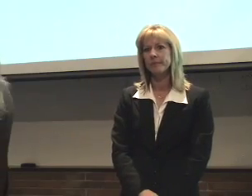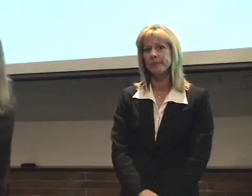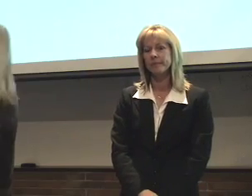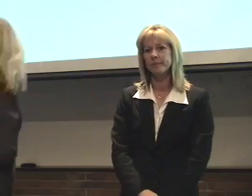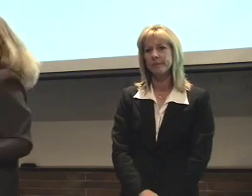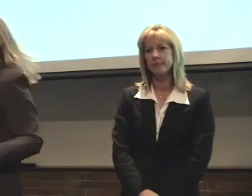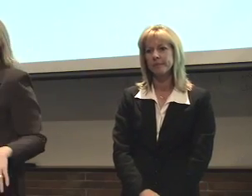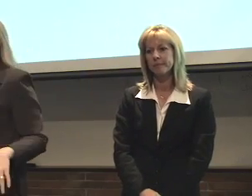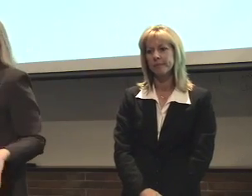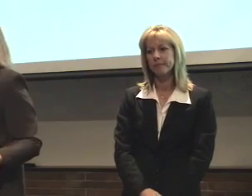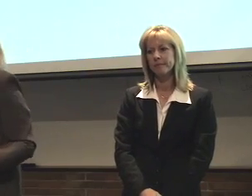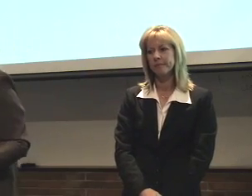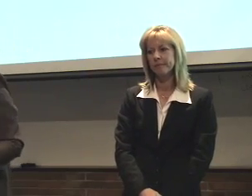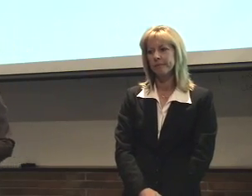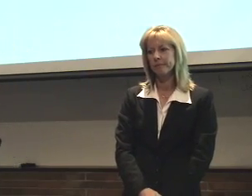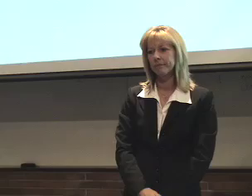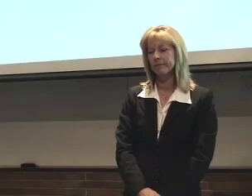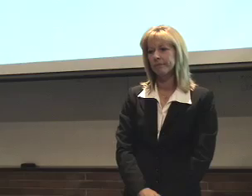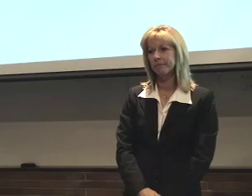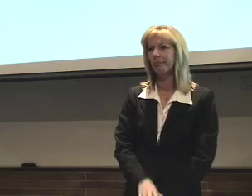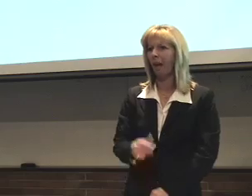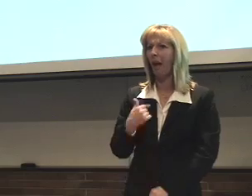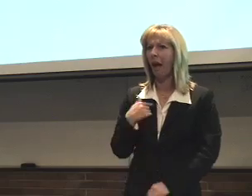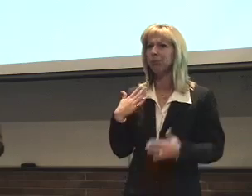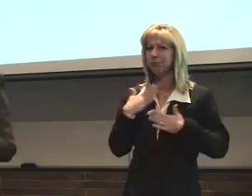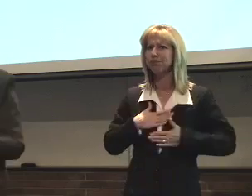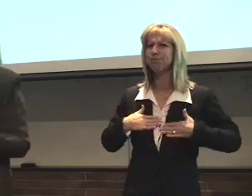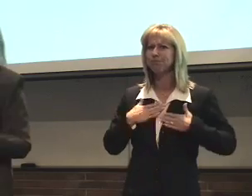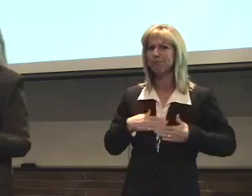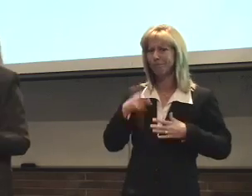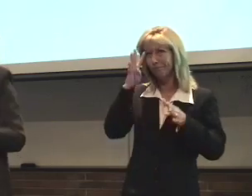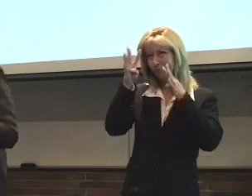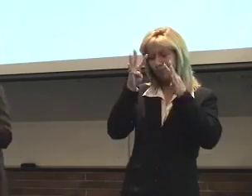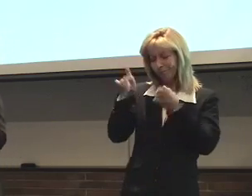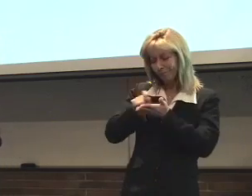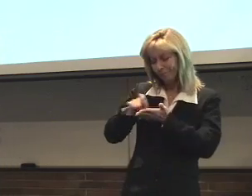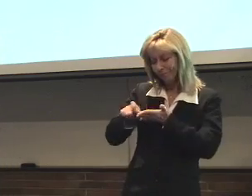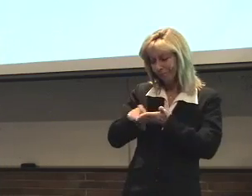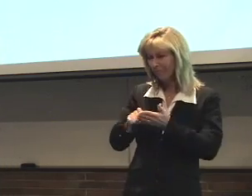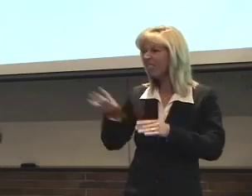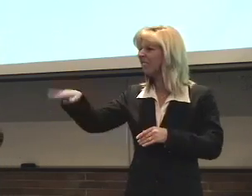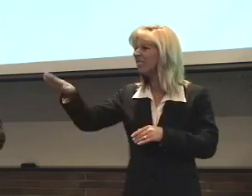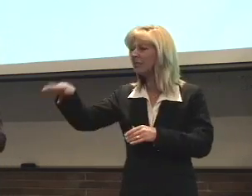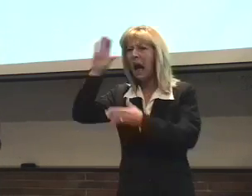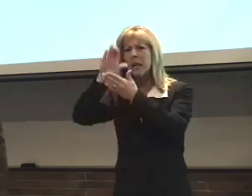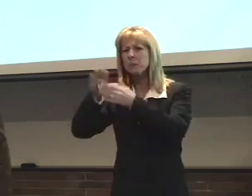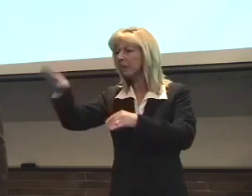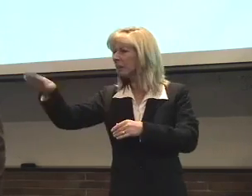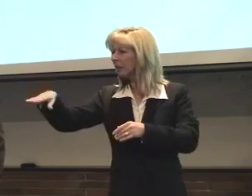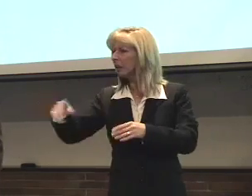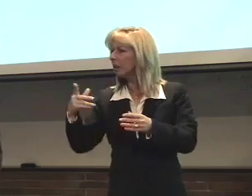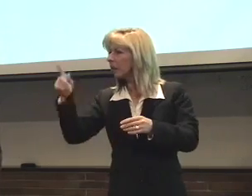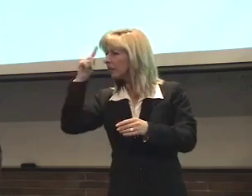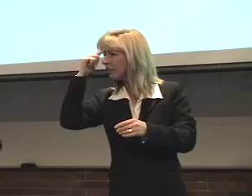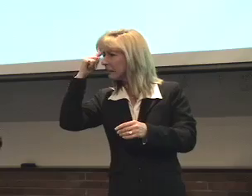I actually had fun doing that. Made my husband sit there and like, what else? What else for breakfast? Waffle, pancake. I'm like, oh my God, there's just so many